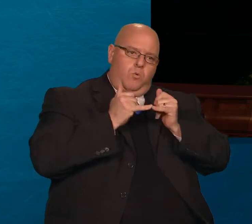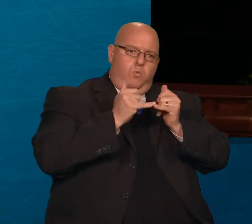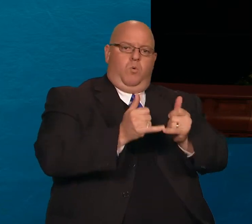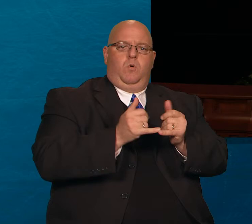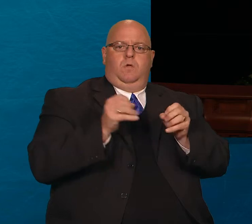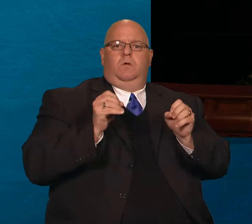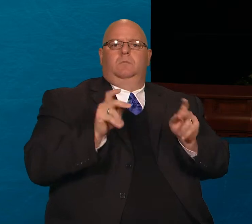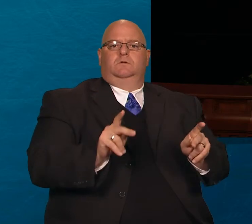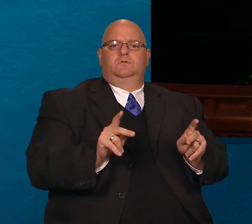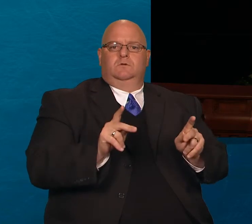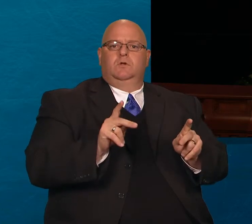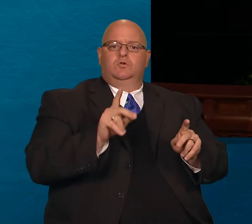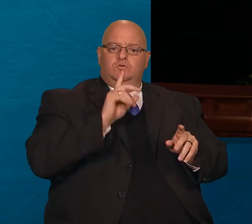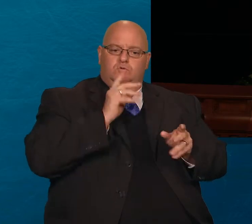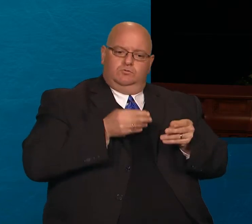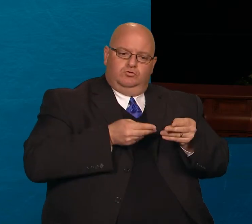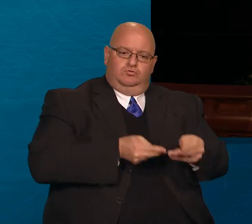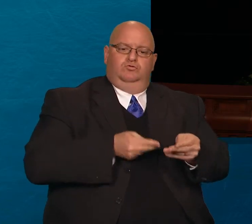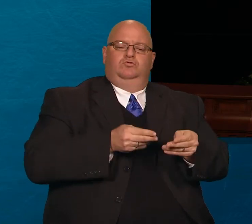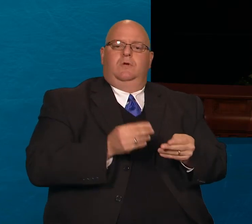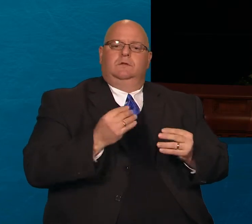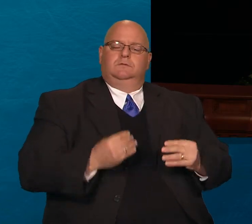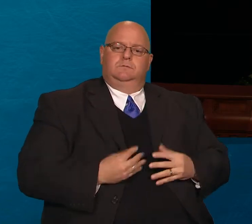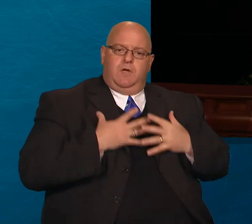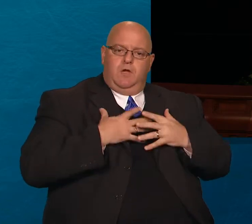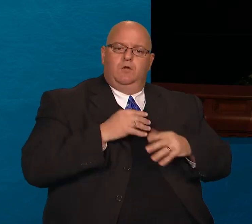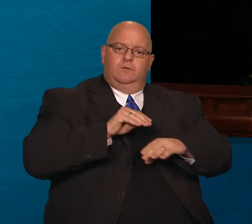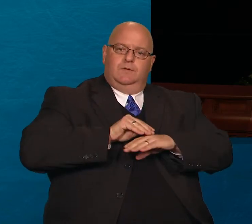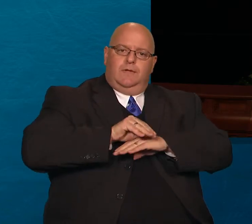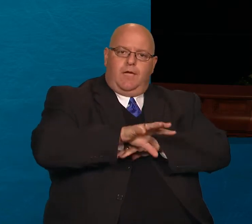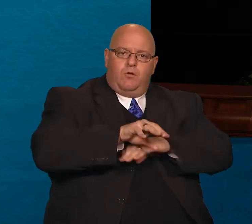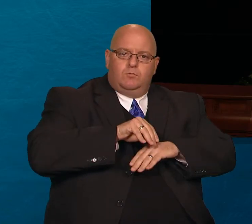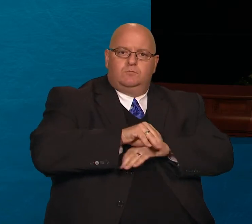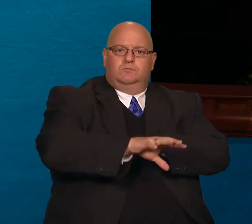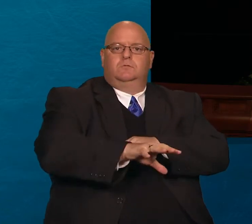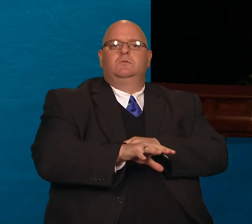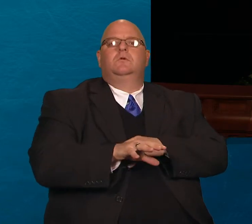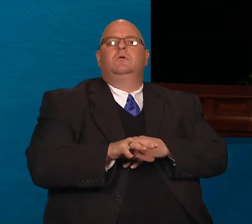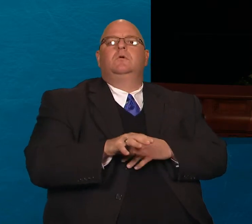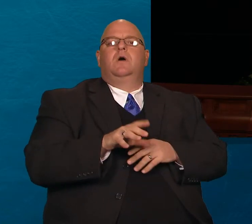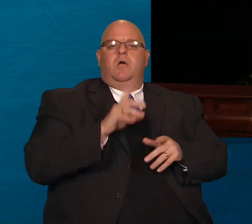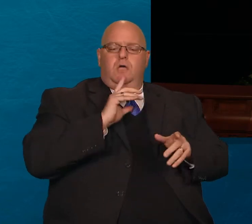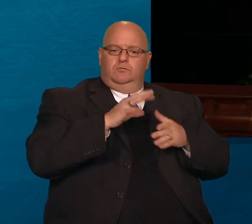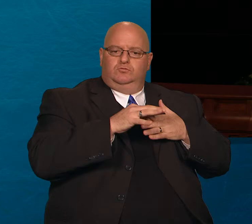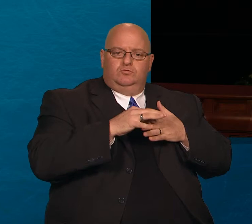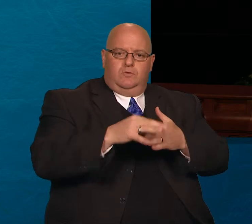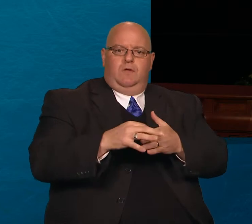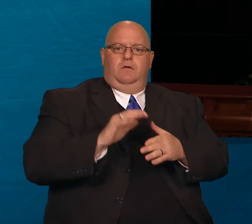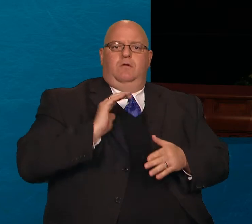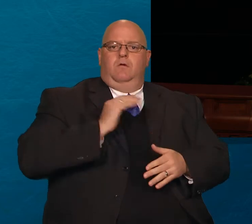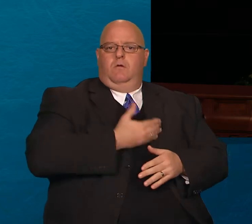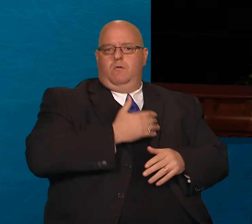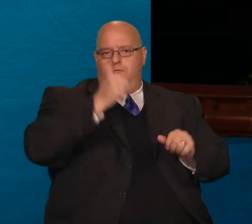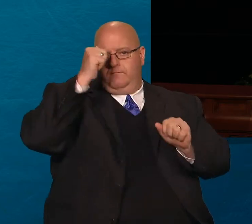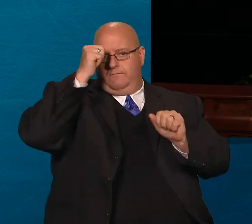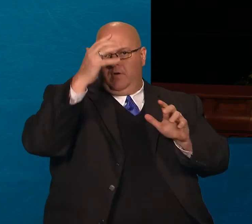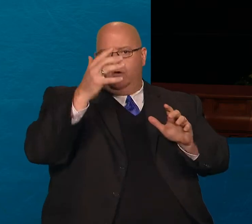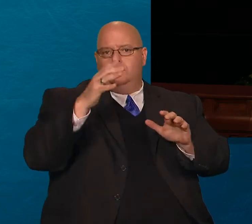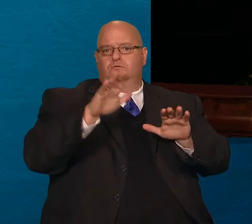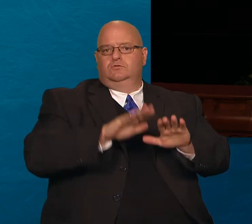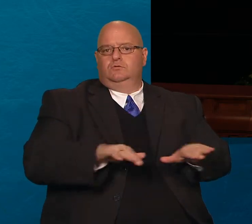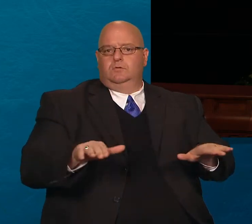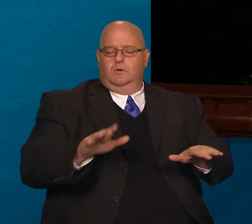nurture and inspire, to counsel and direct our Father's children. It is a